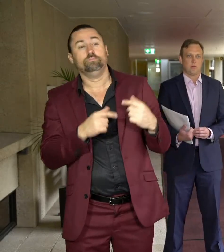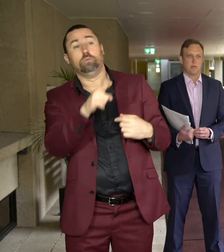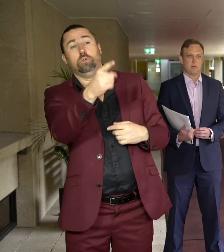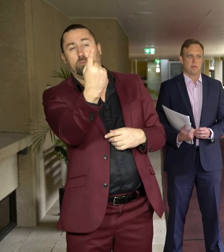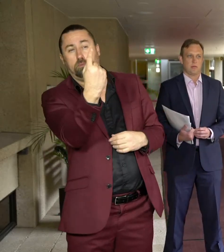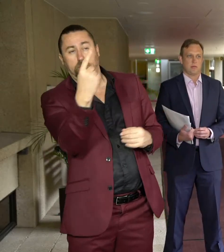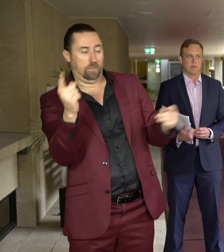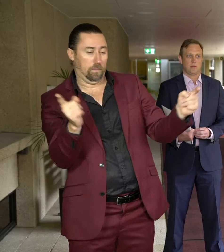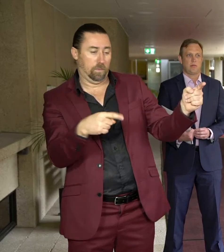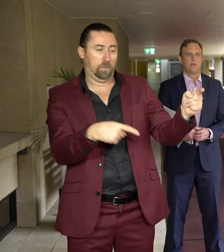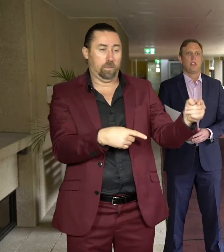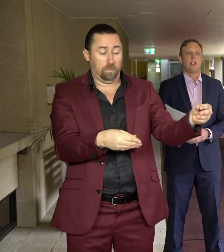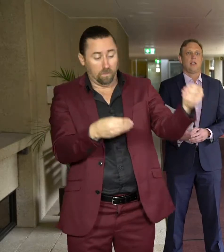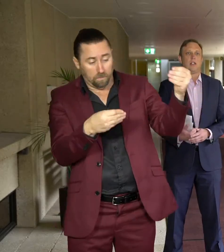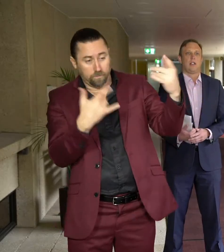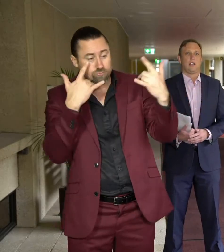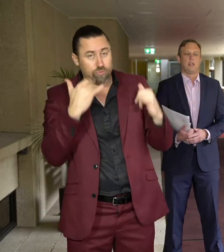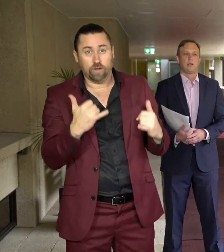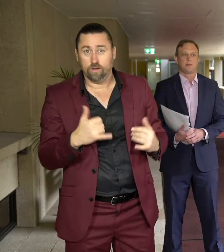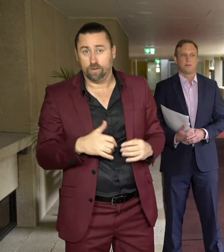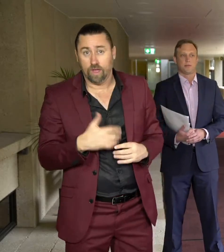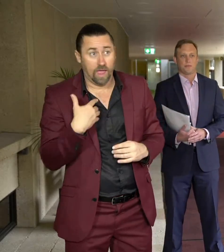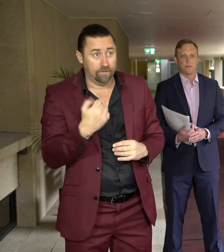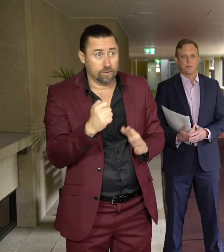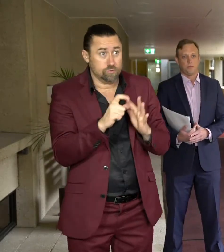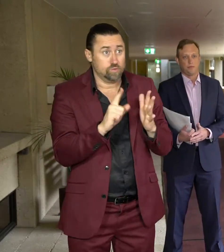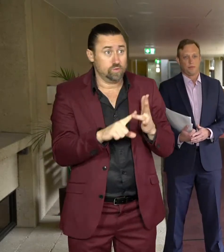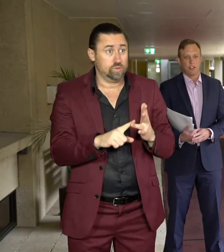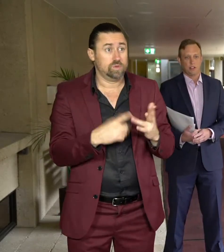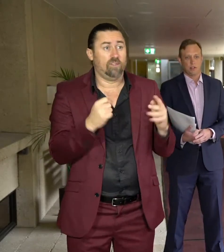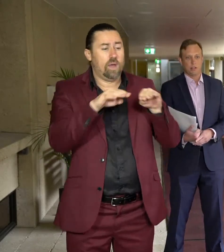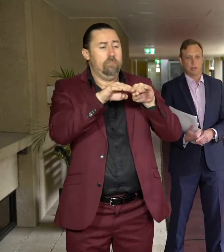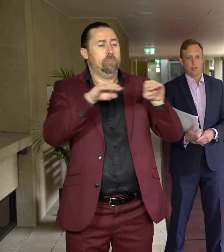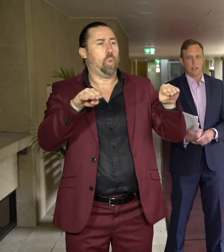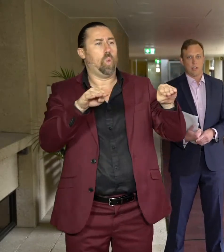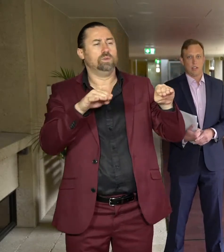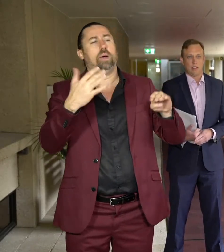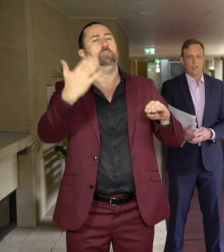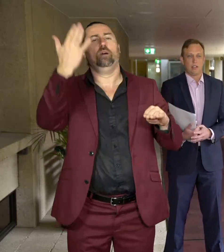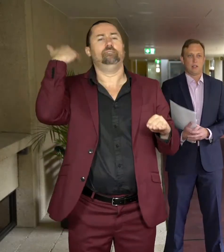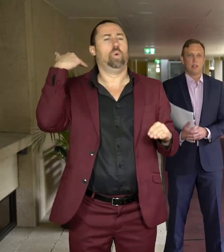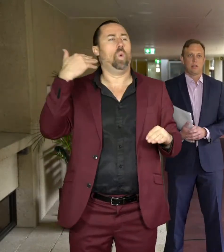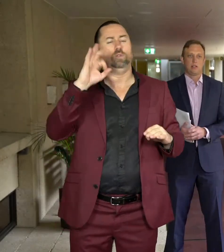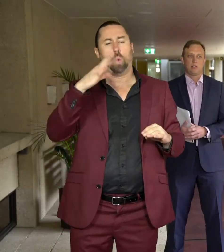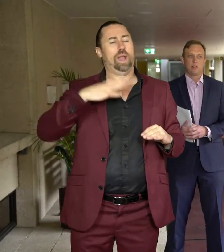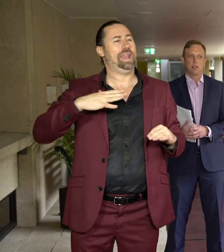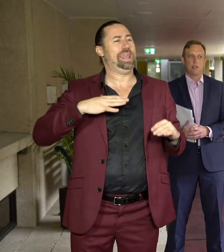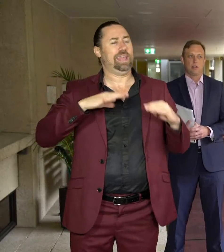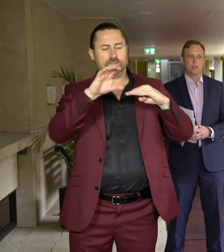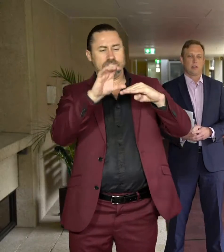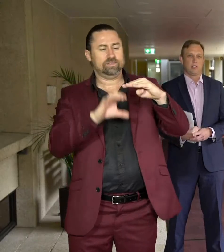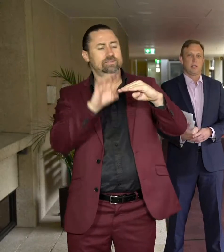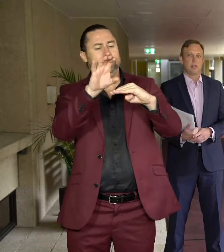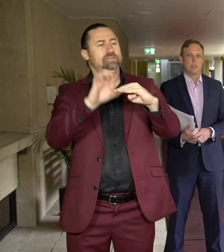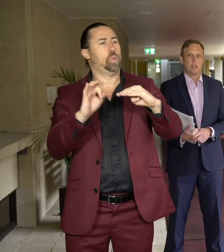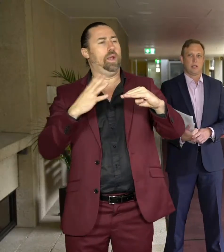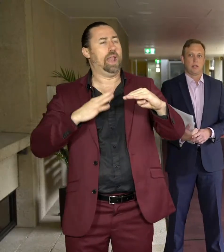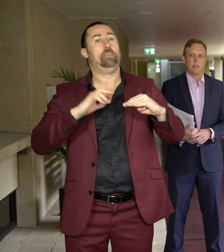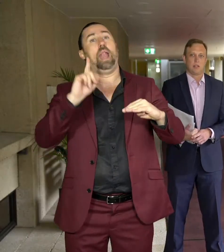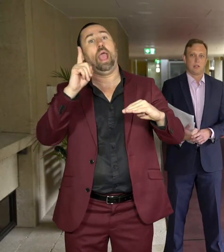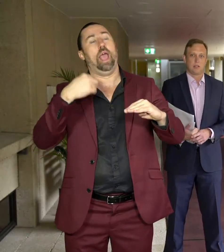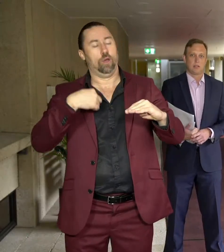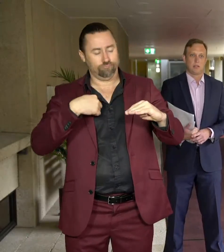just means that at the moment, if someone's come from the border zone, they don't need to have done it. Now they need to have done it. So when the police